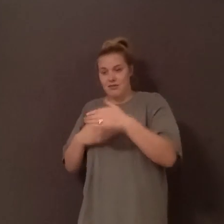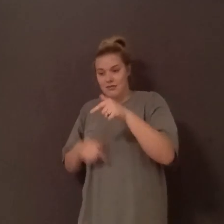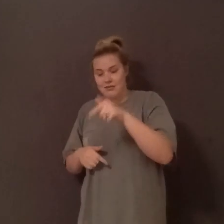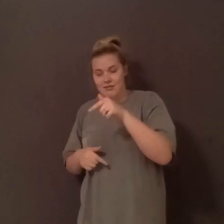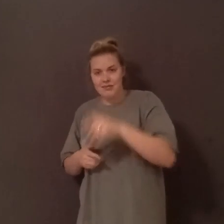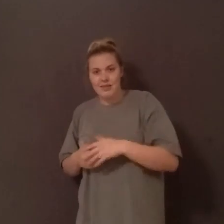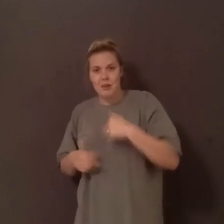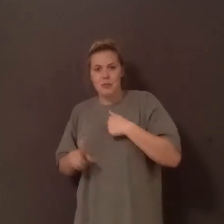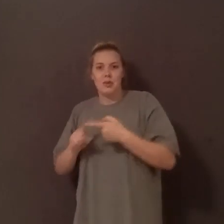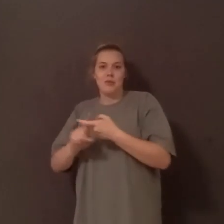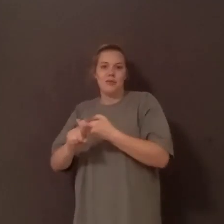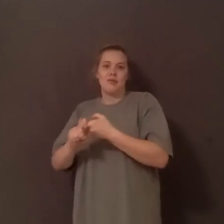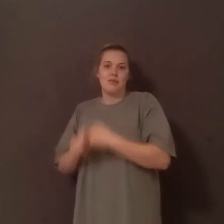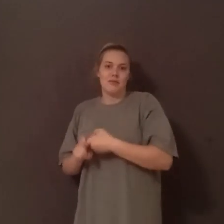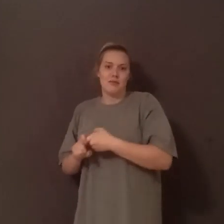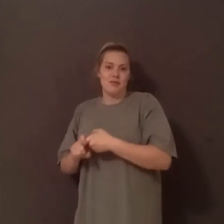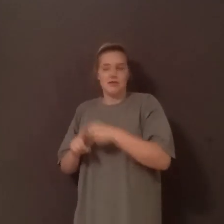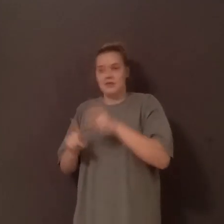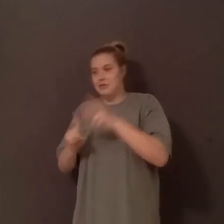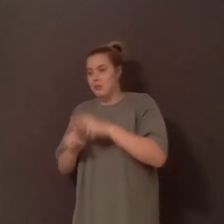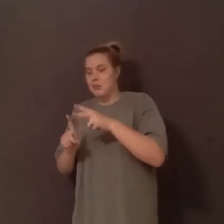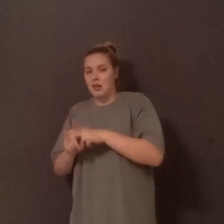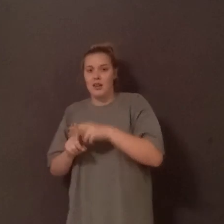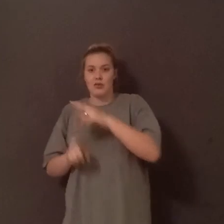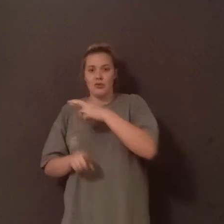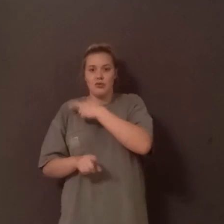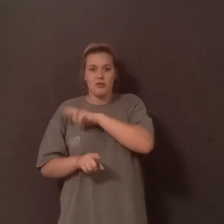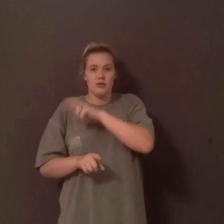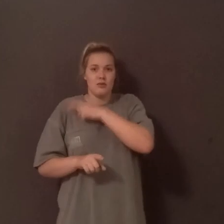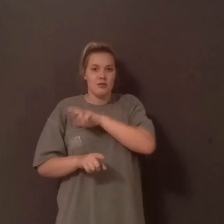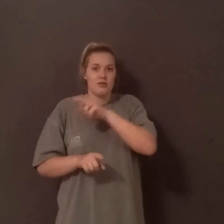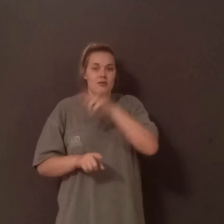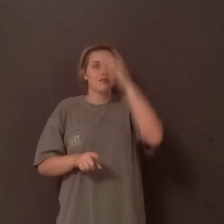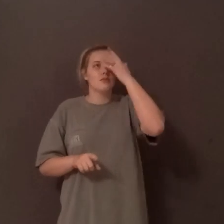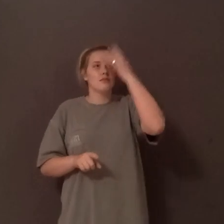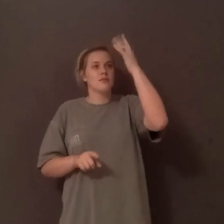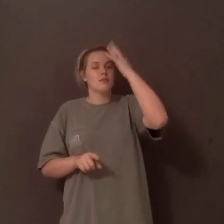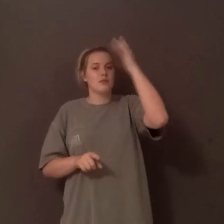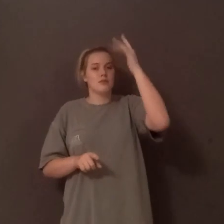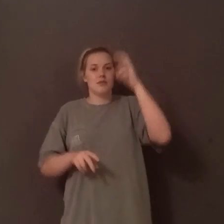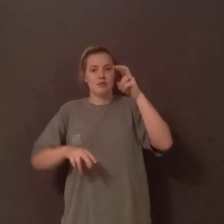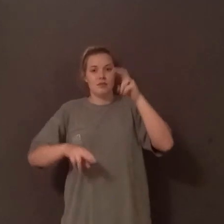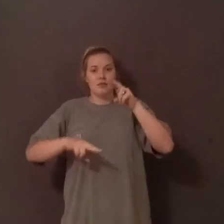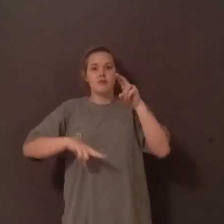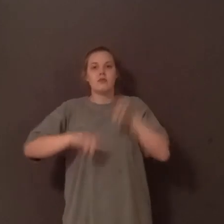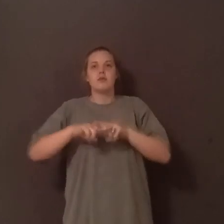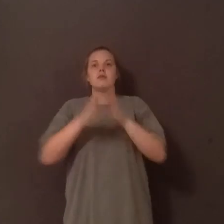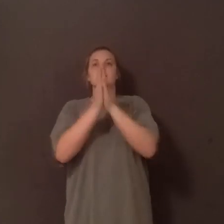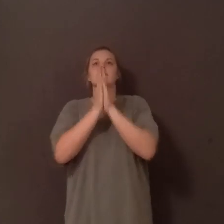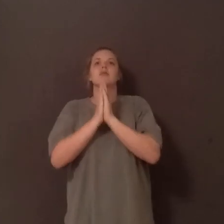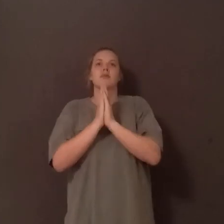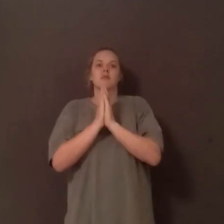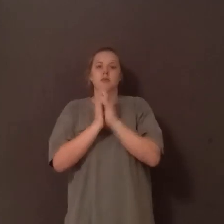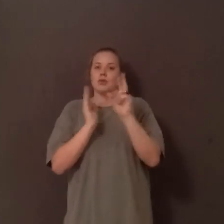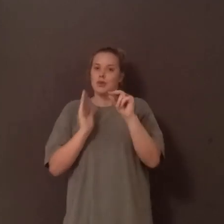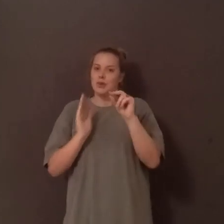is an applied religious philosophy. It's not a religion you just sit down and pray at an altar about. This is something that you actually apply